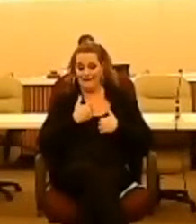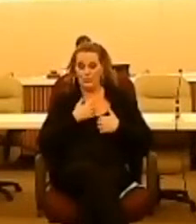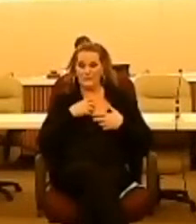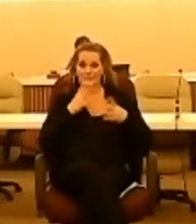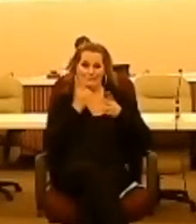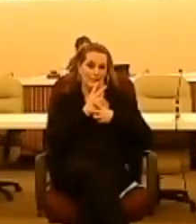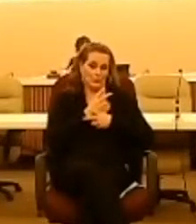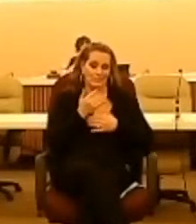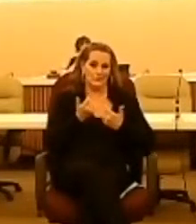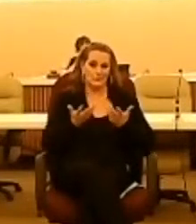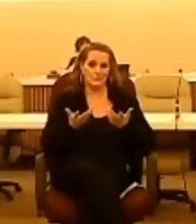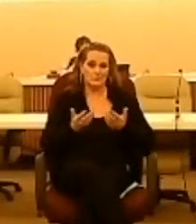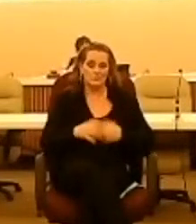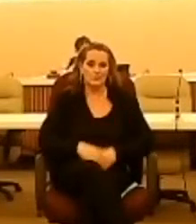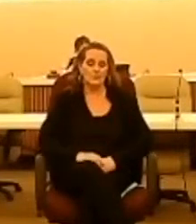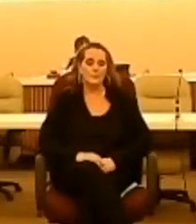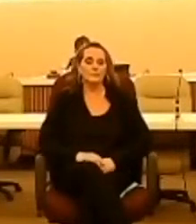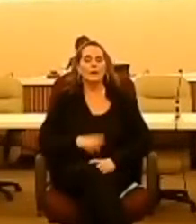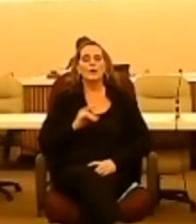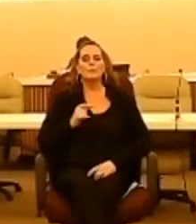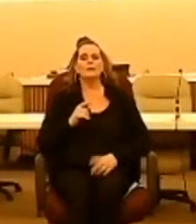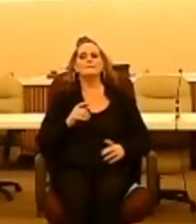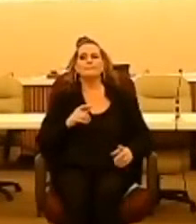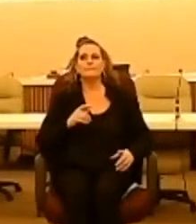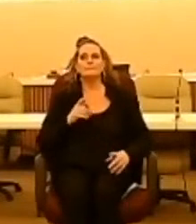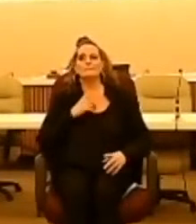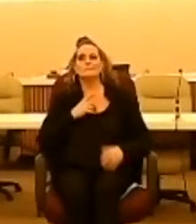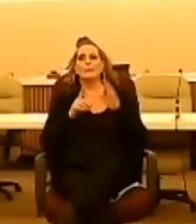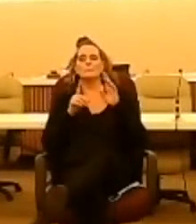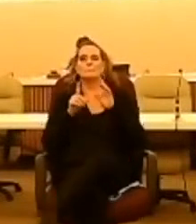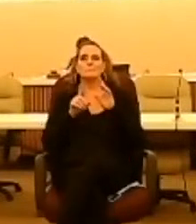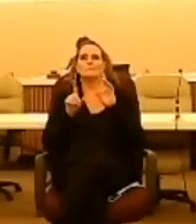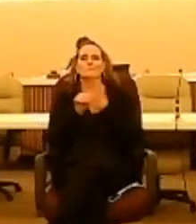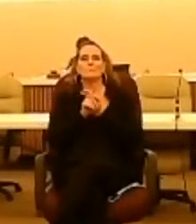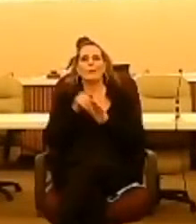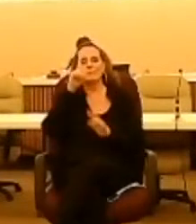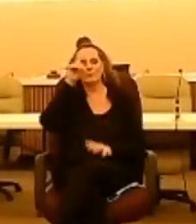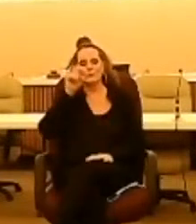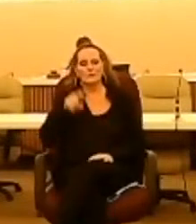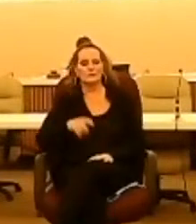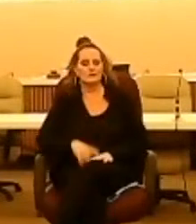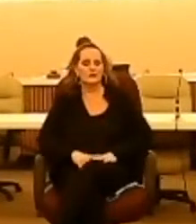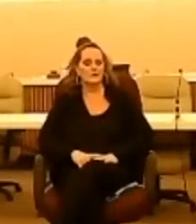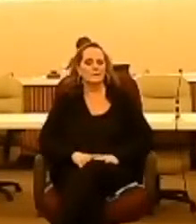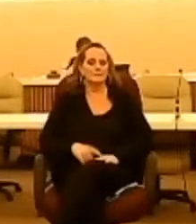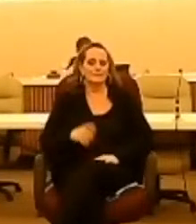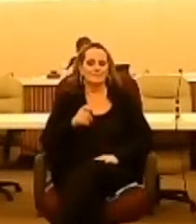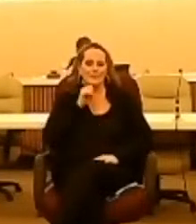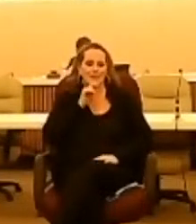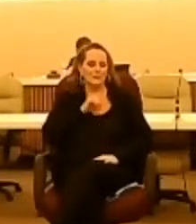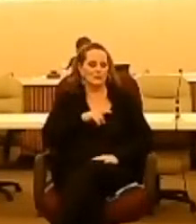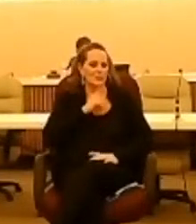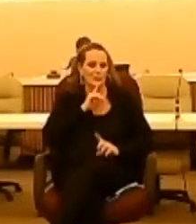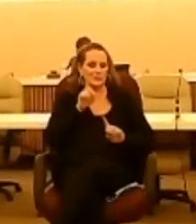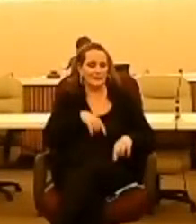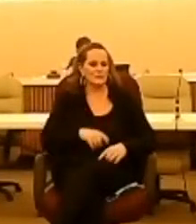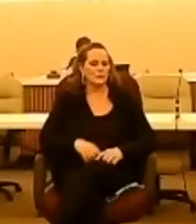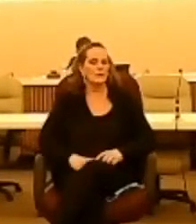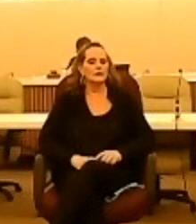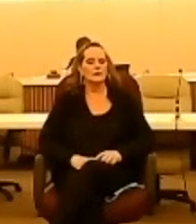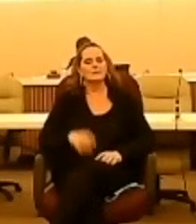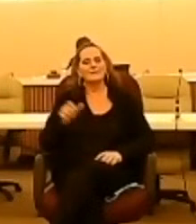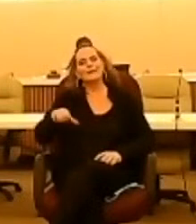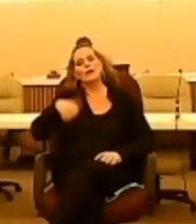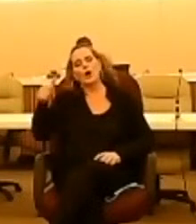calculation. But it brings another question to mind that I don't think I ever got answered after this got approved. Did the other